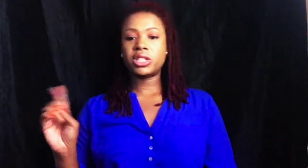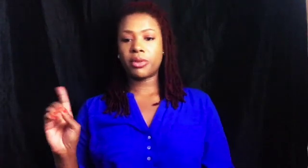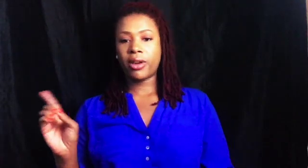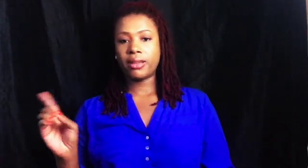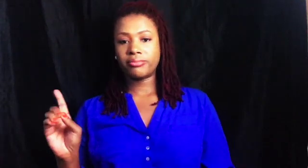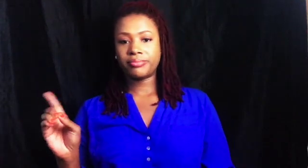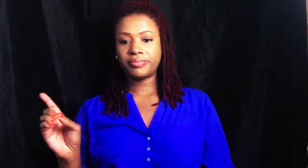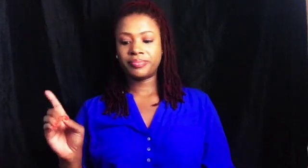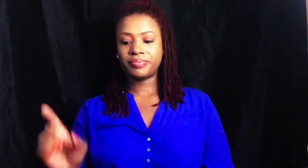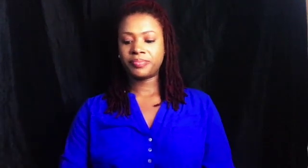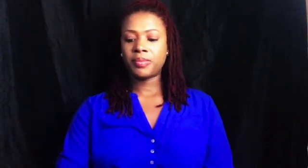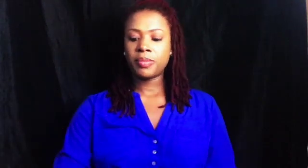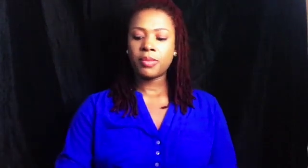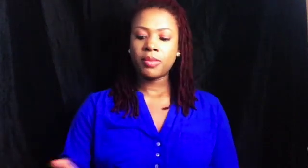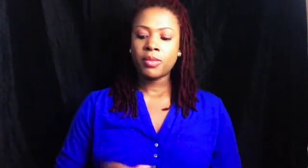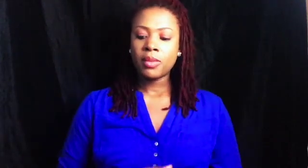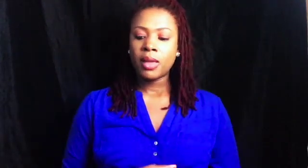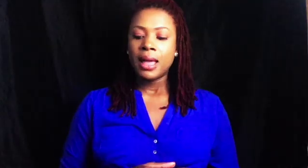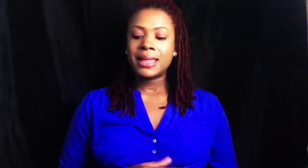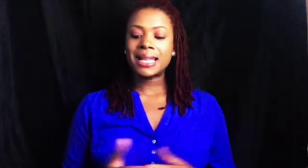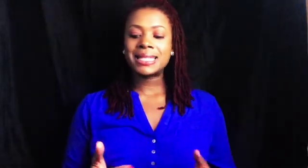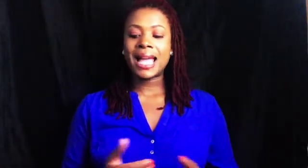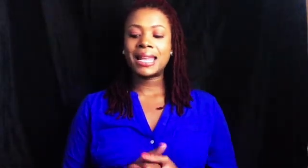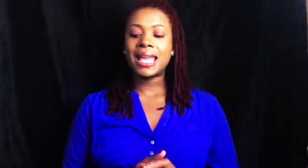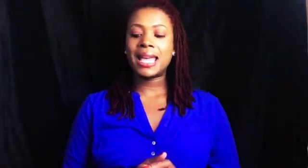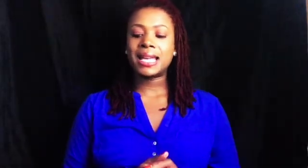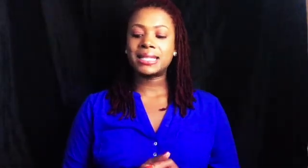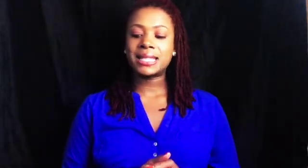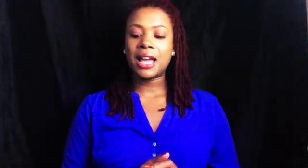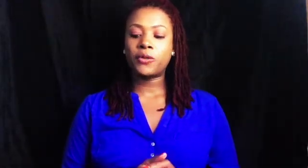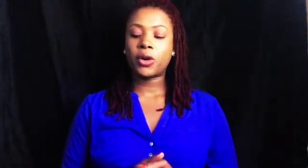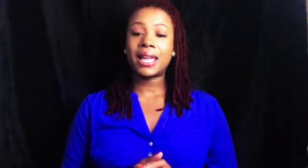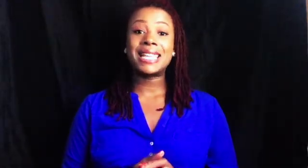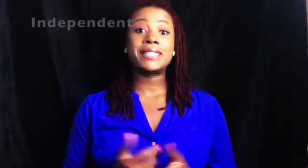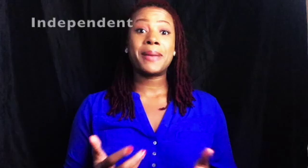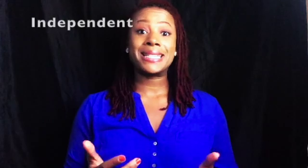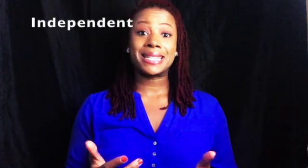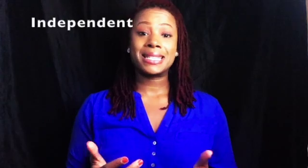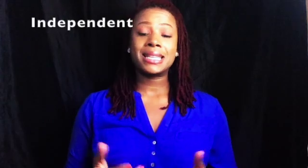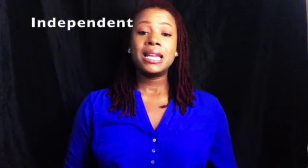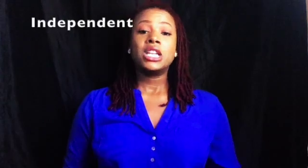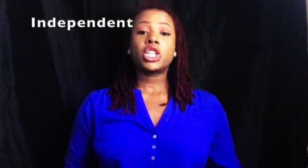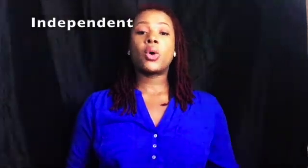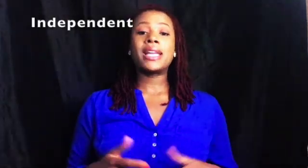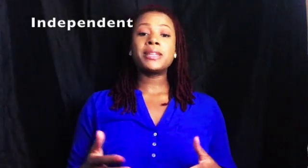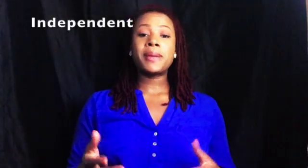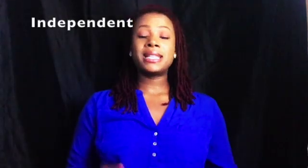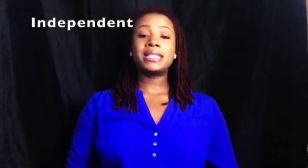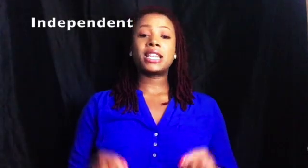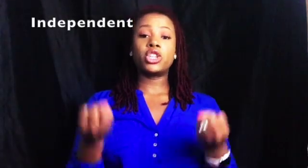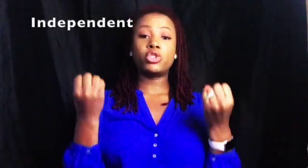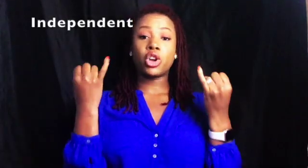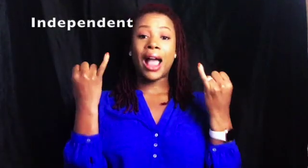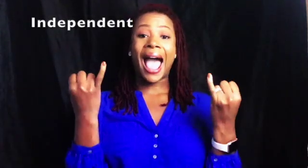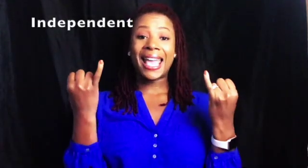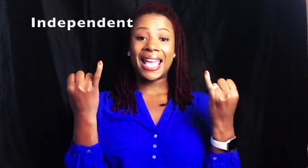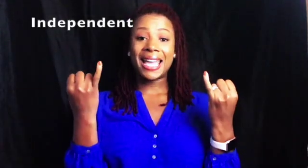Democrat. Next sign is the sign for independent. So independent is going to use your I